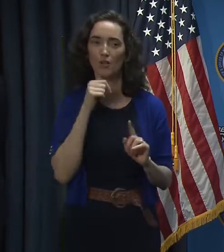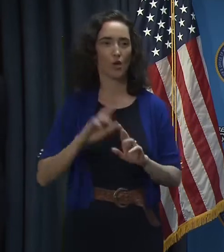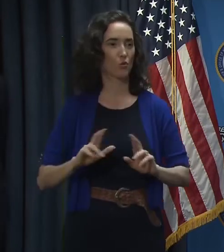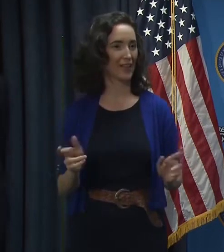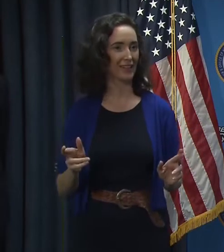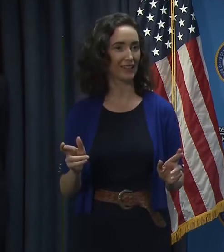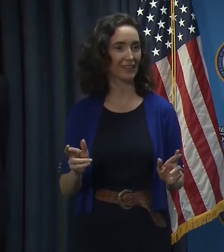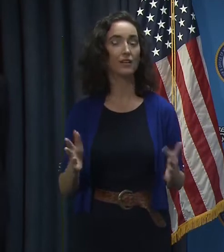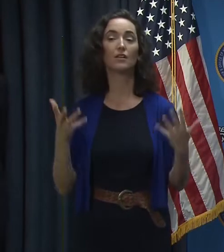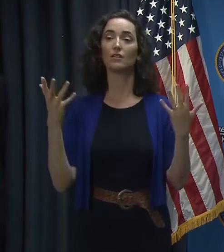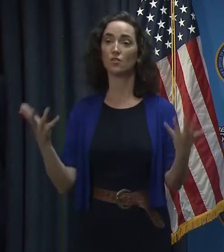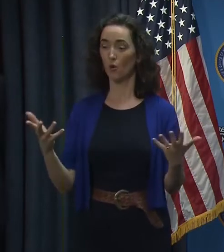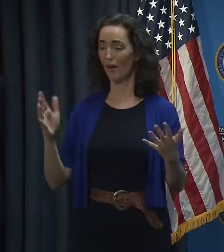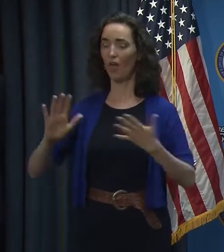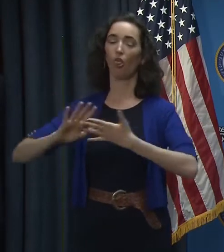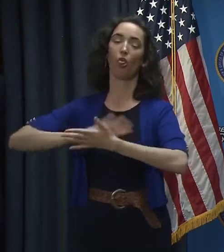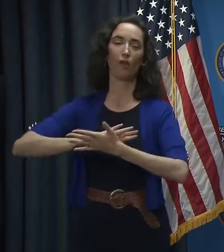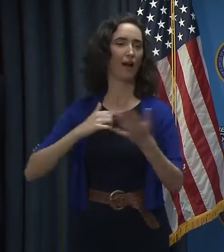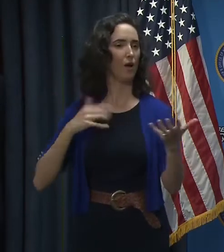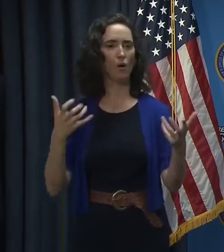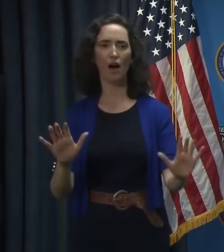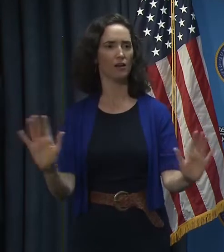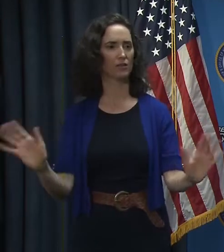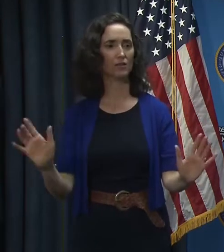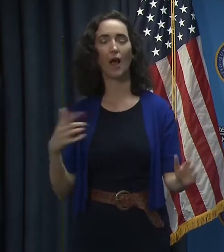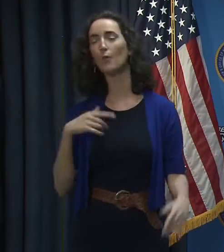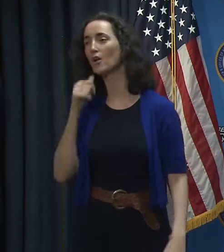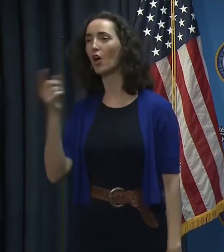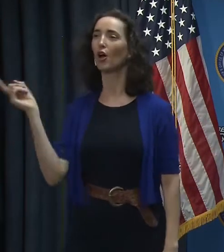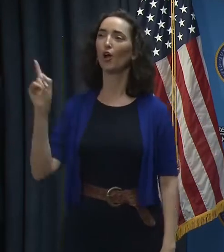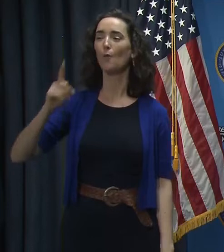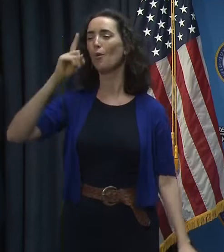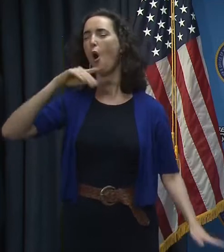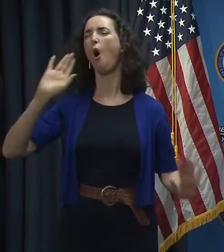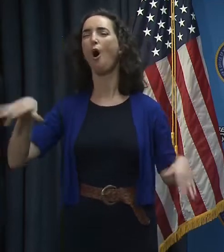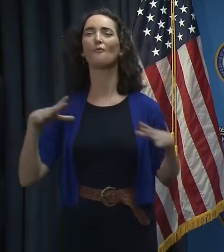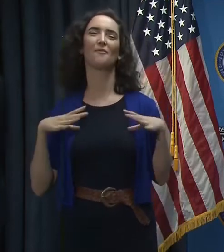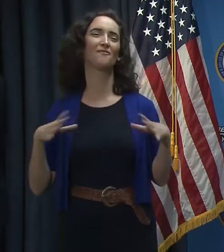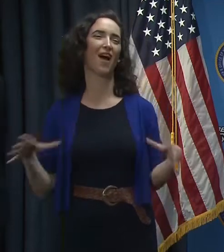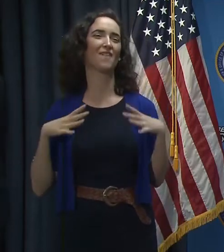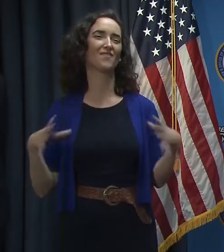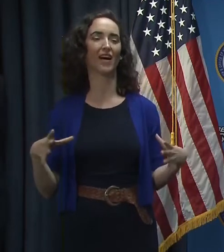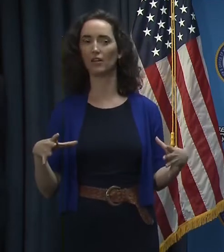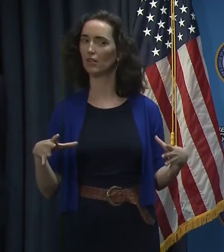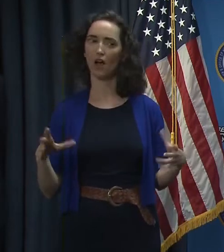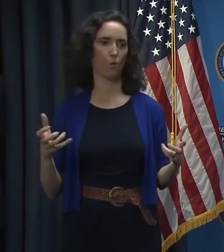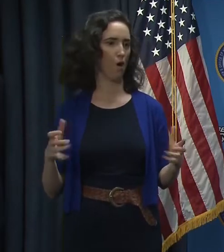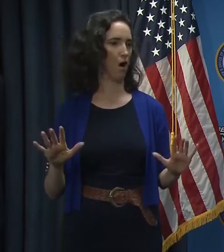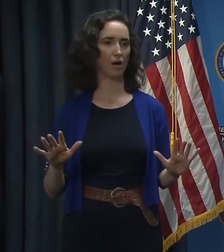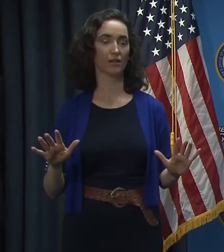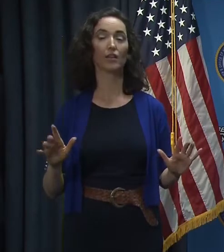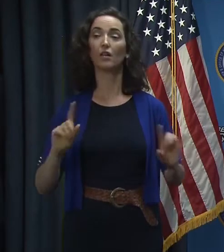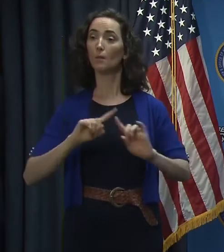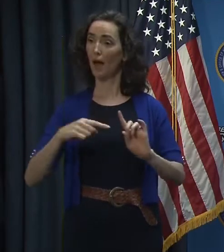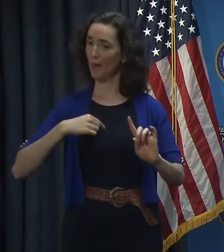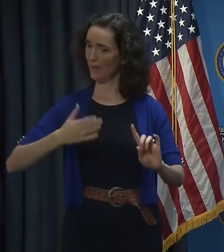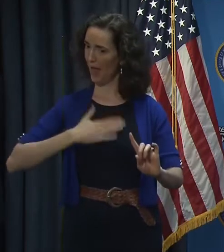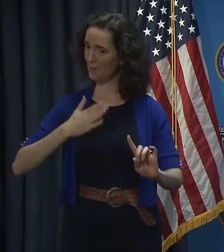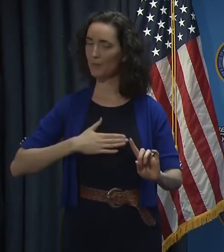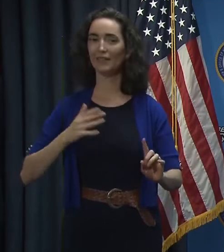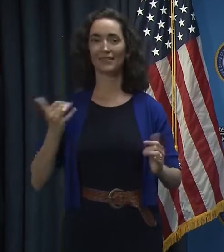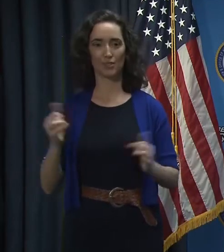do is to fudge that. I'm not going to pretend that we're better off than we are, but I am very gratified that we're in a